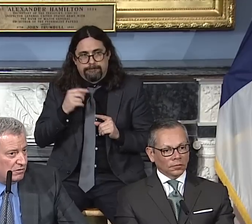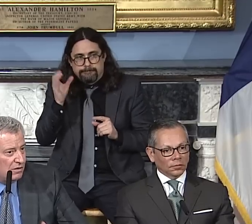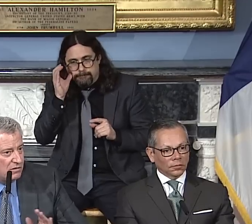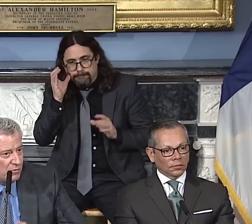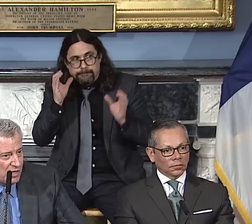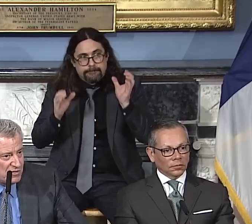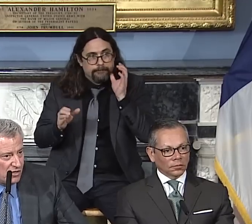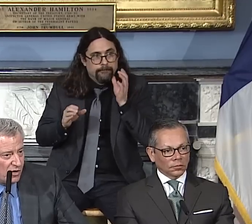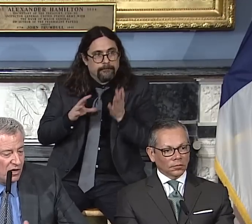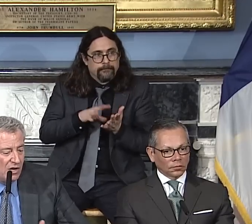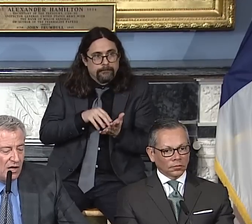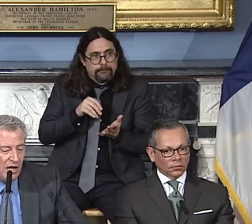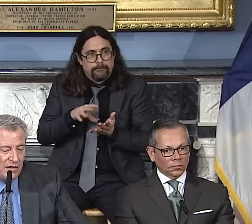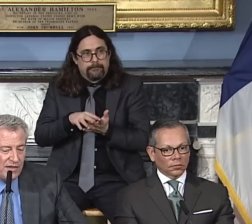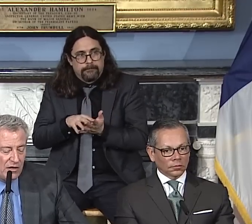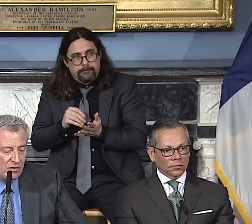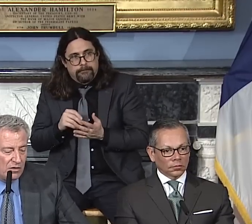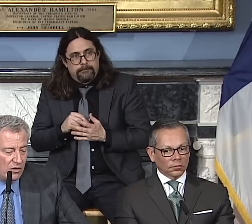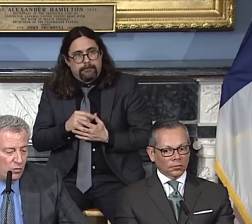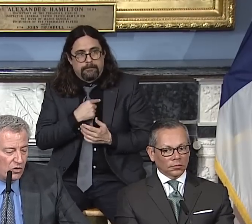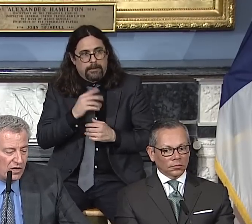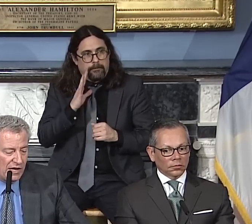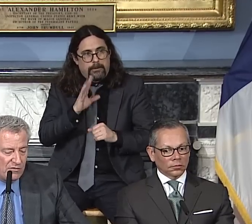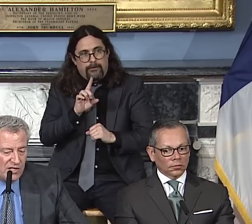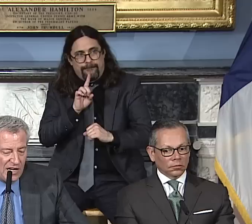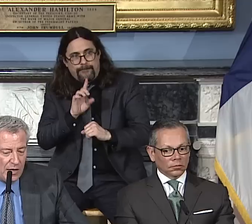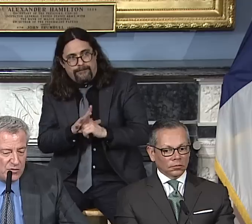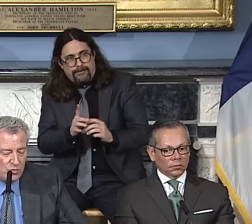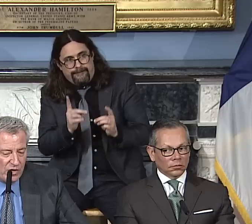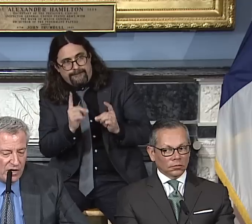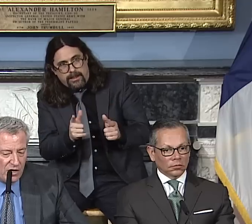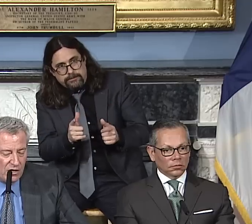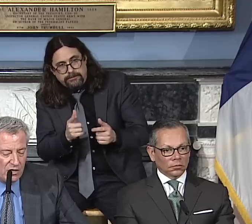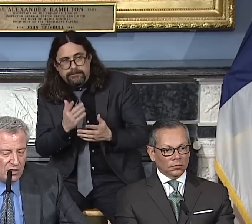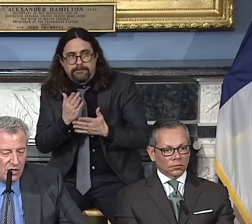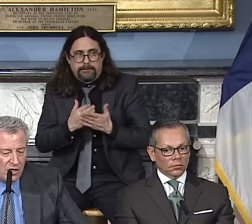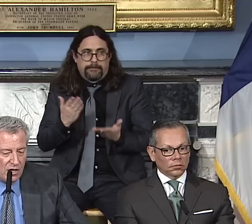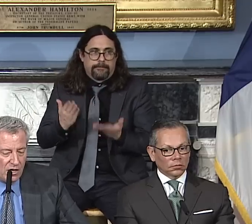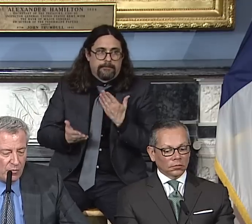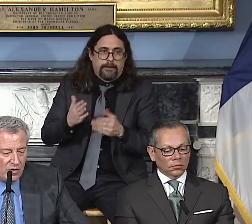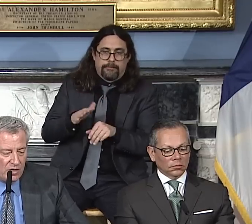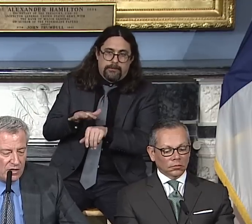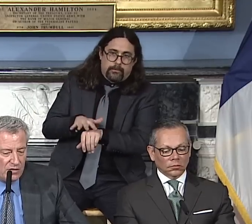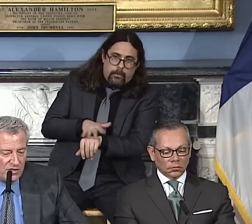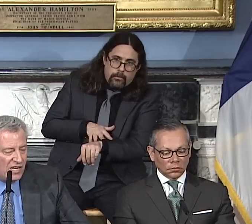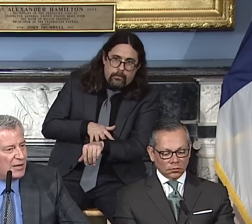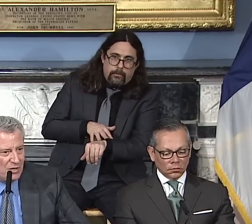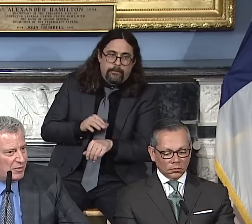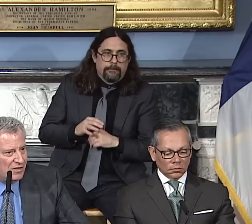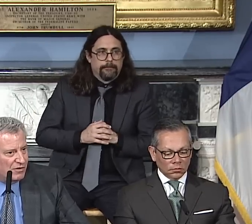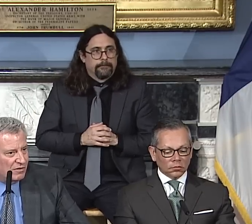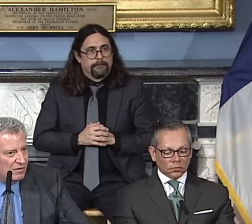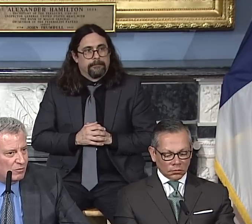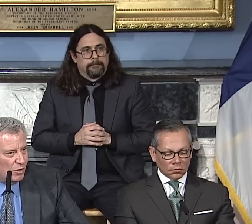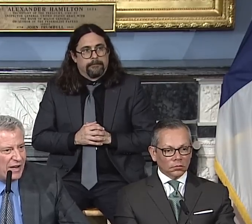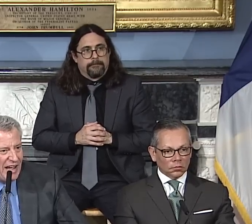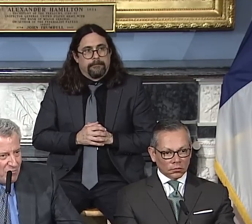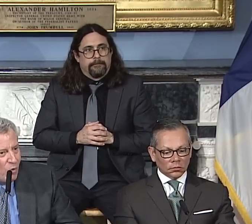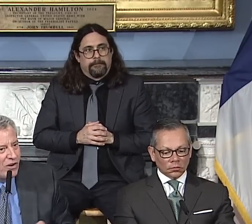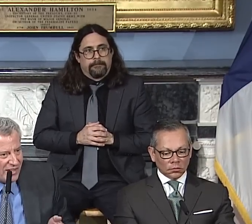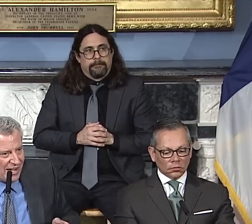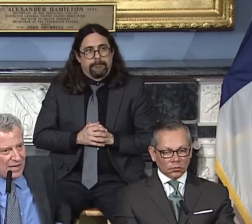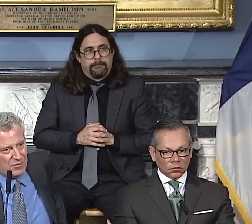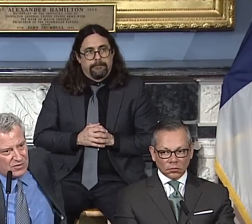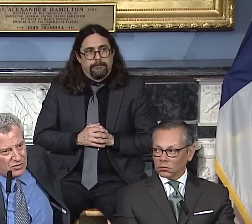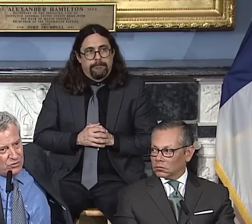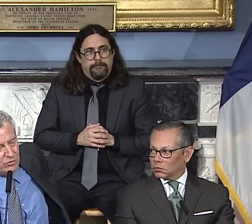quicker, sometimes slower. I think we're going to have times where the timing will be different, where we have